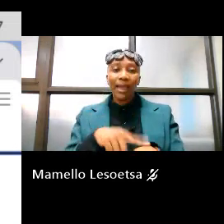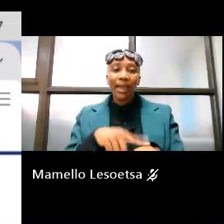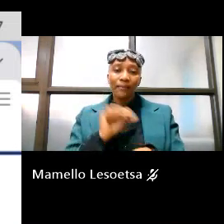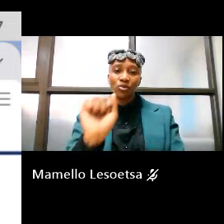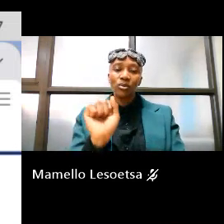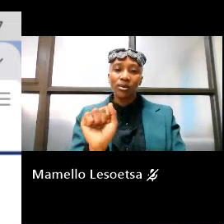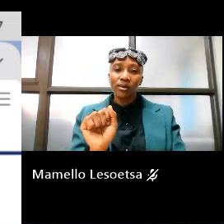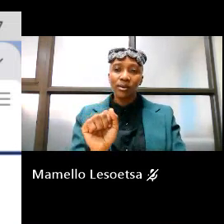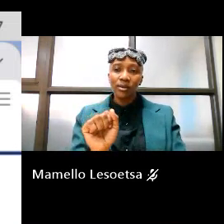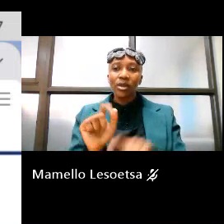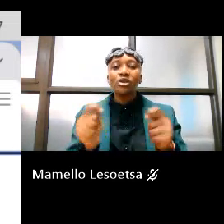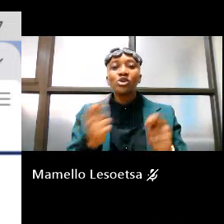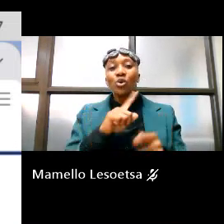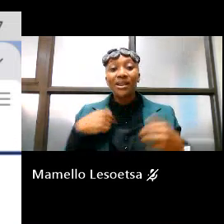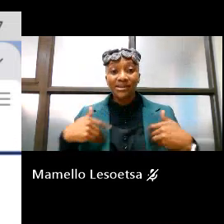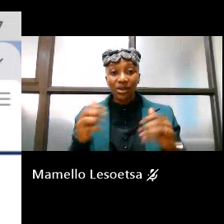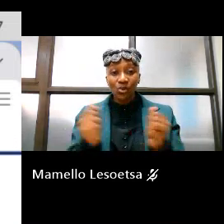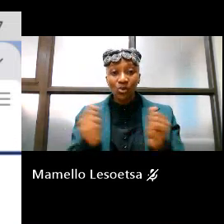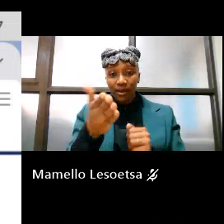Well, let's start off with her.